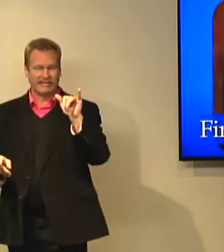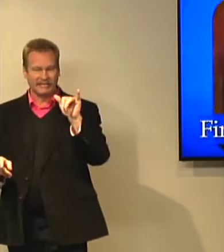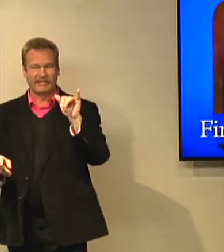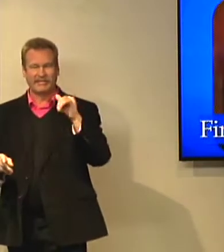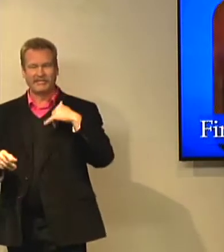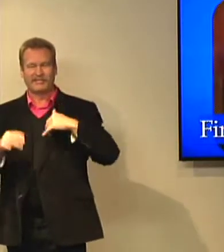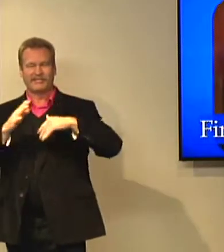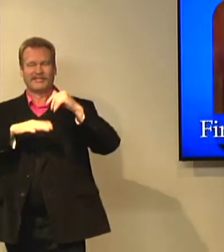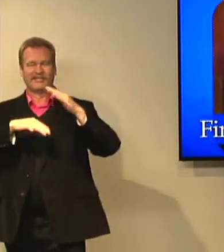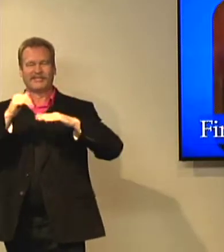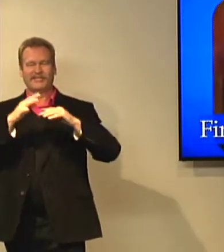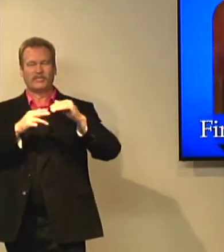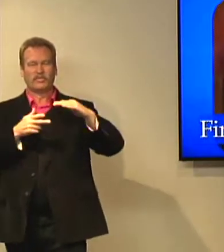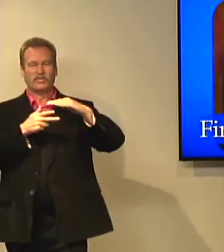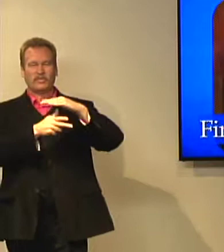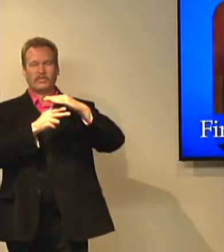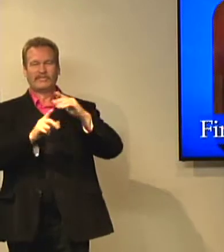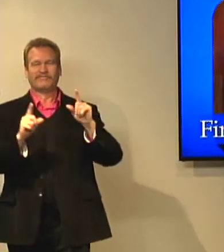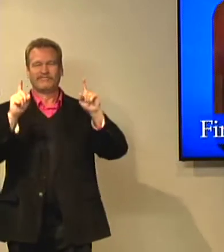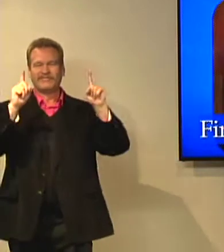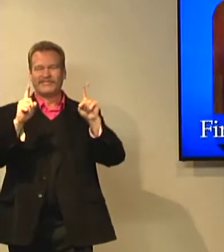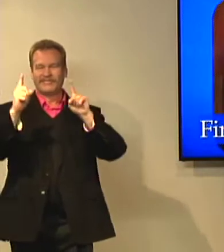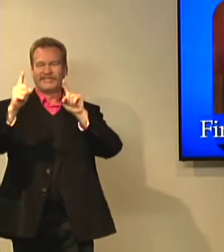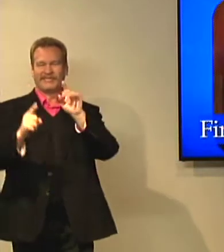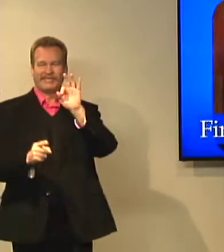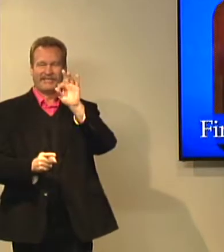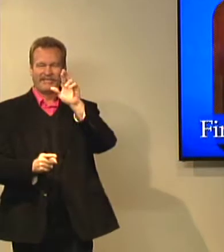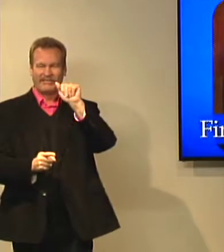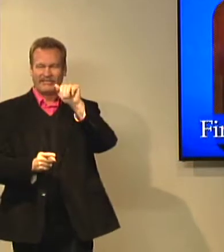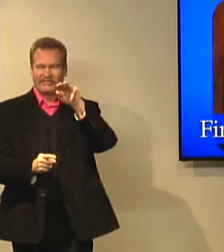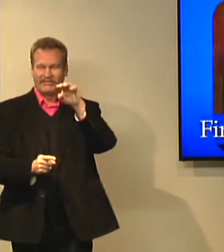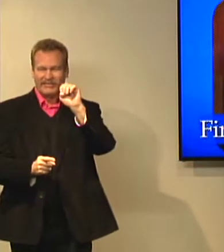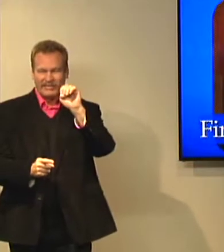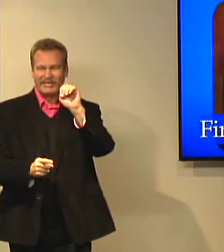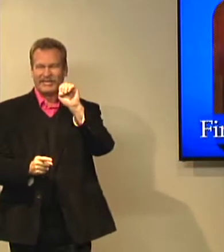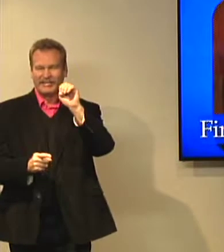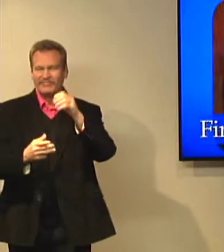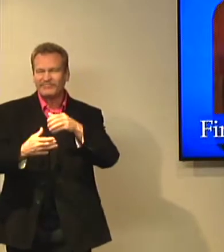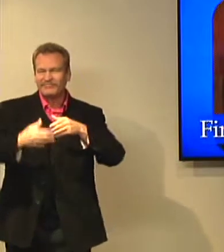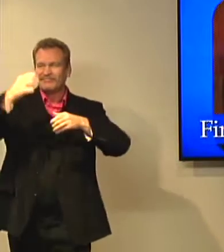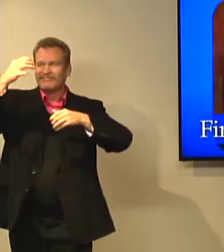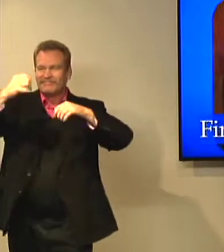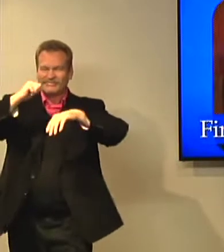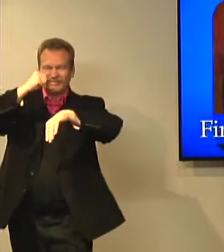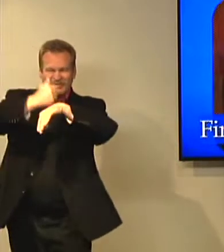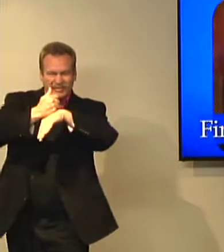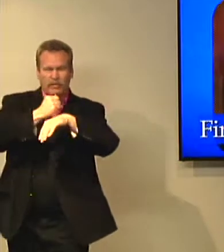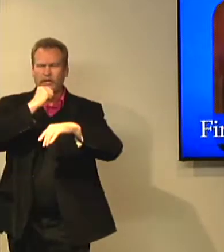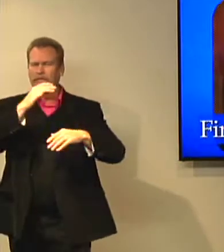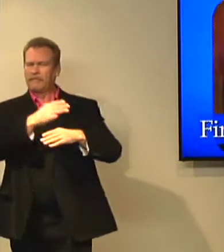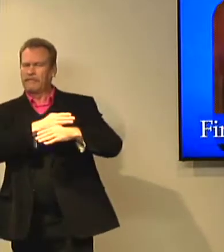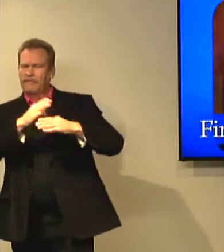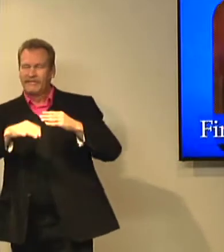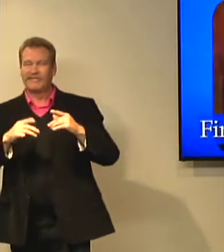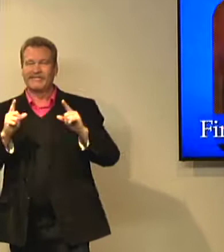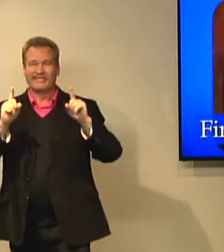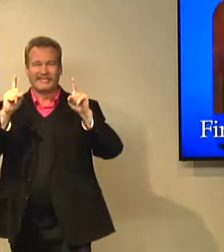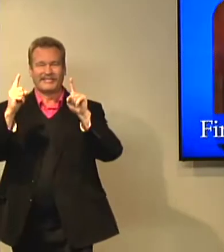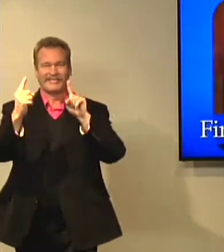in Kentucky when I was growing up on a farm there. There was a garage, and there was a frame for a garage. But it wasn't